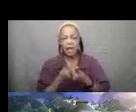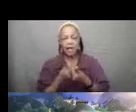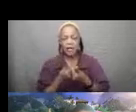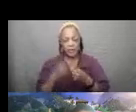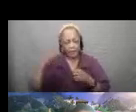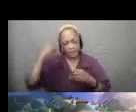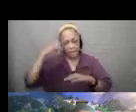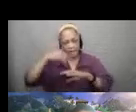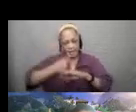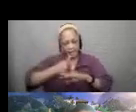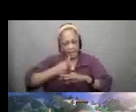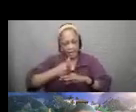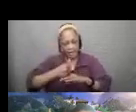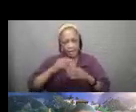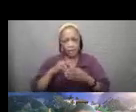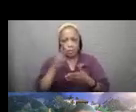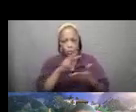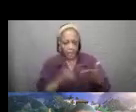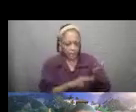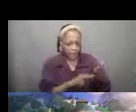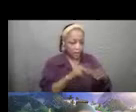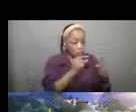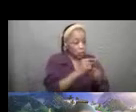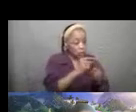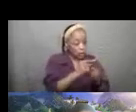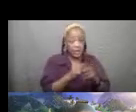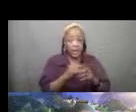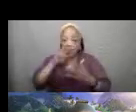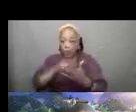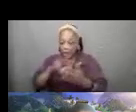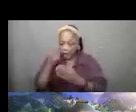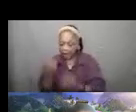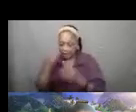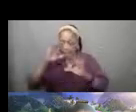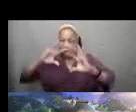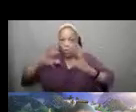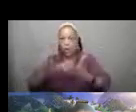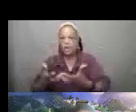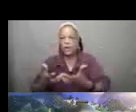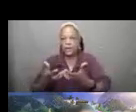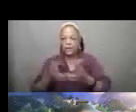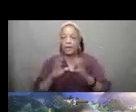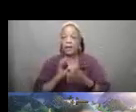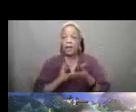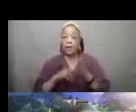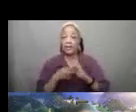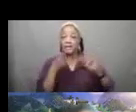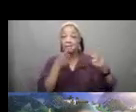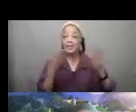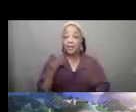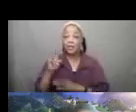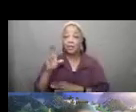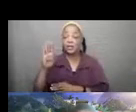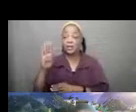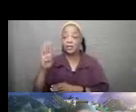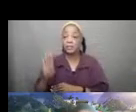reading the word and the world together. For us, the intention at UC Berkeley is to develop you and